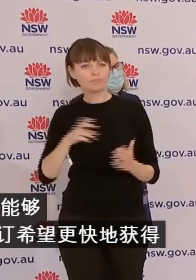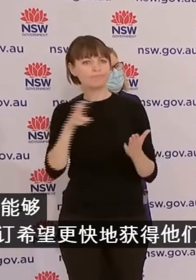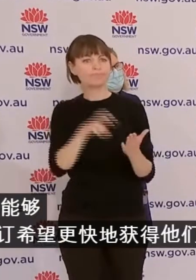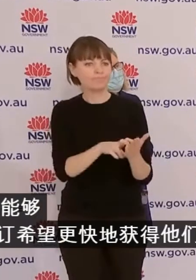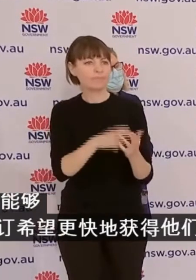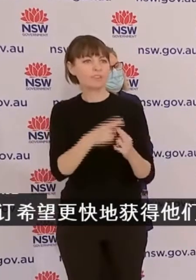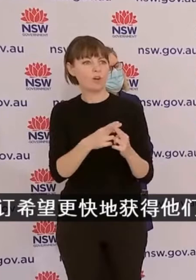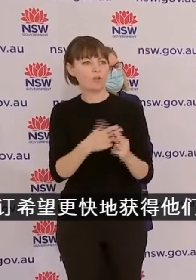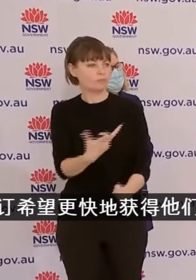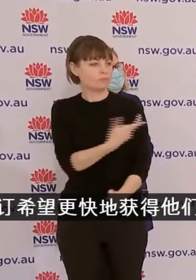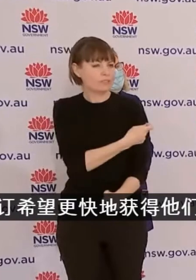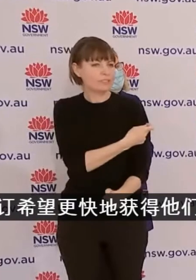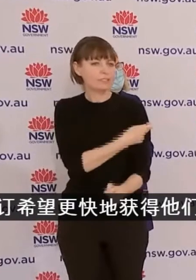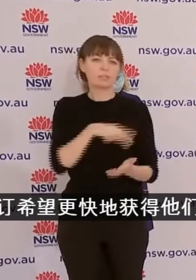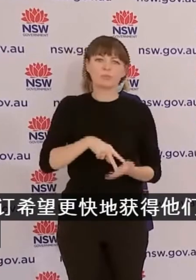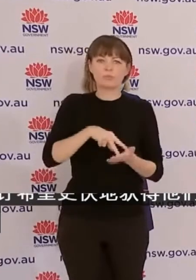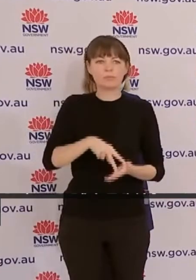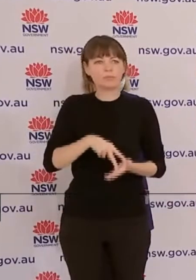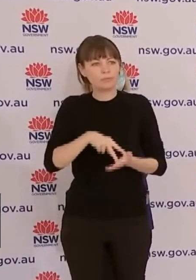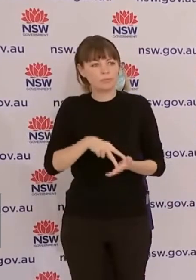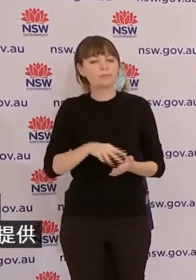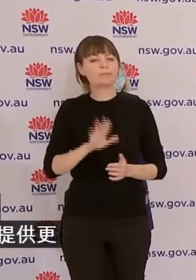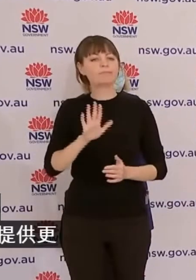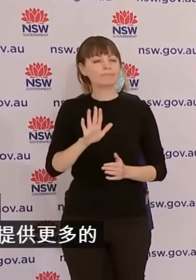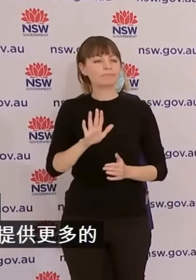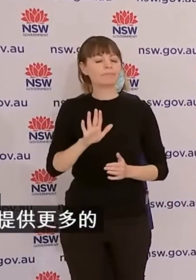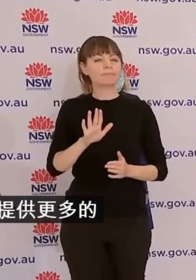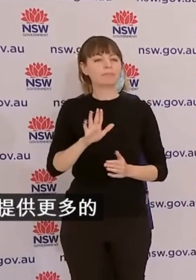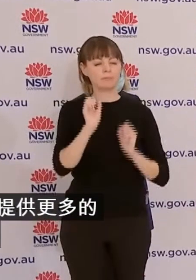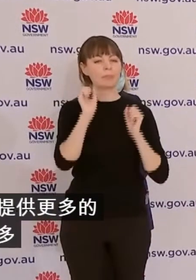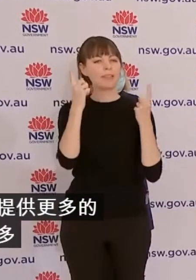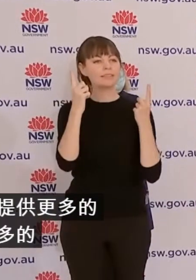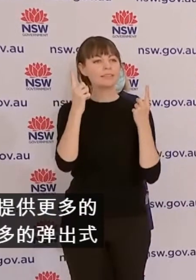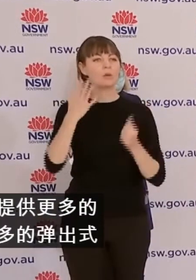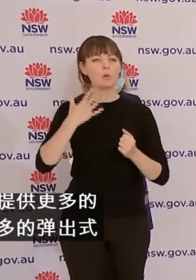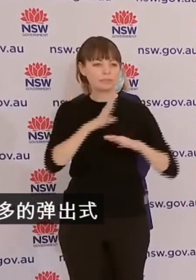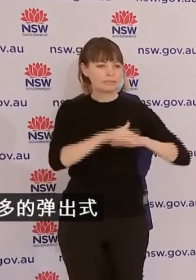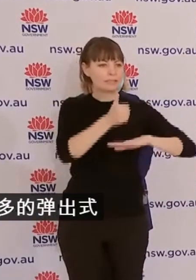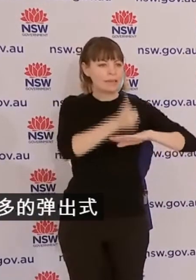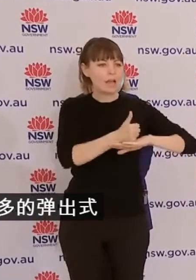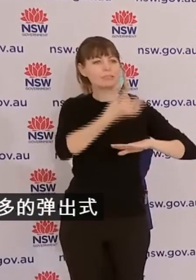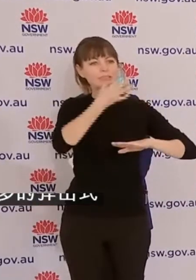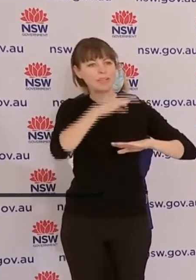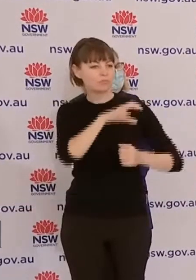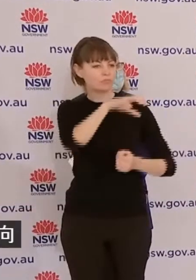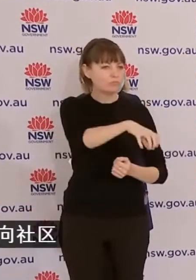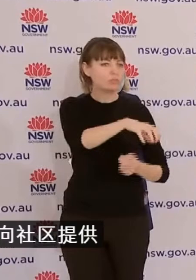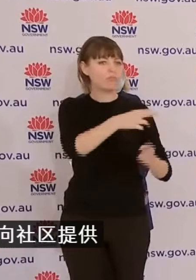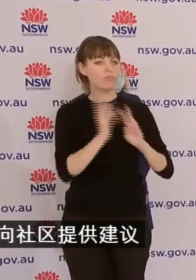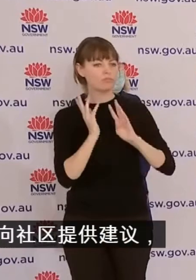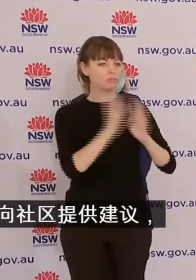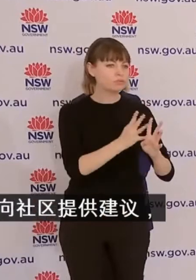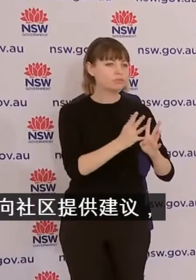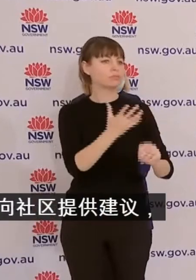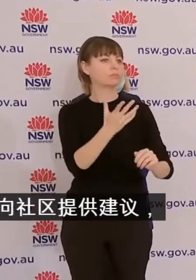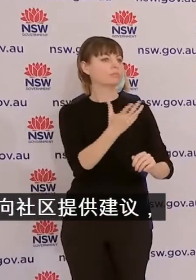and want to get their jab more quickly. Please know that we're really working hard to provide more walk-in opportunities, more pop-up clinics, and making sure we get advice